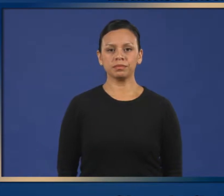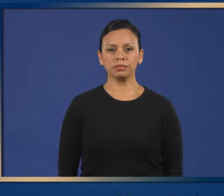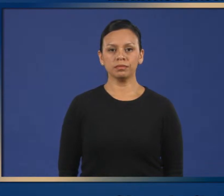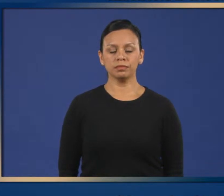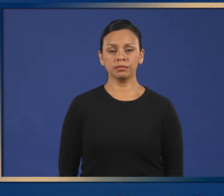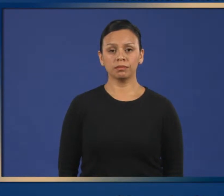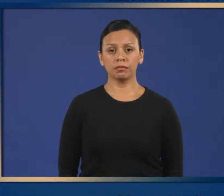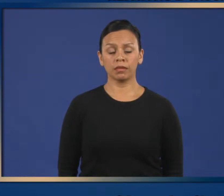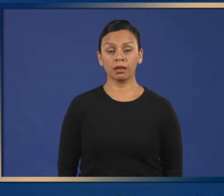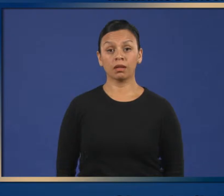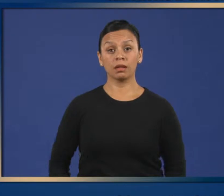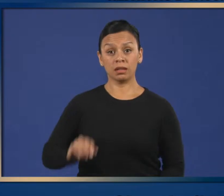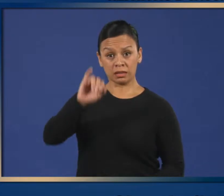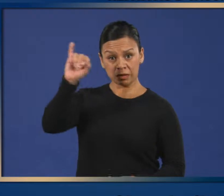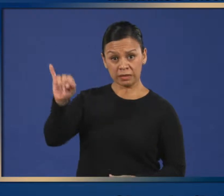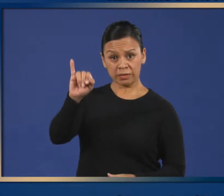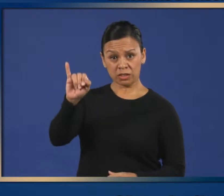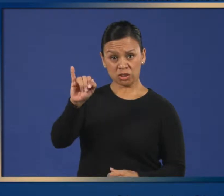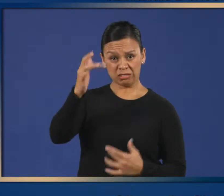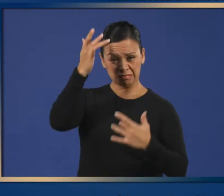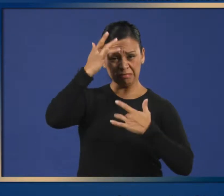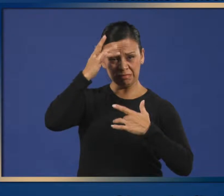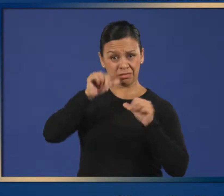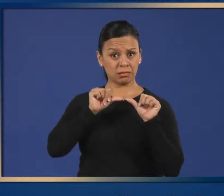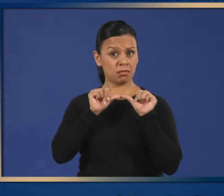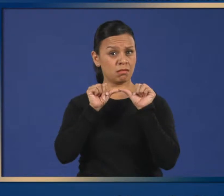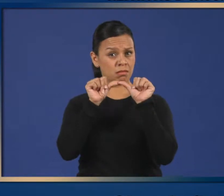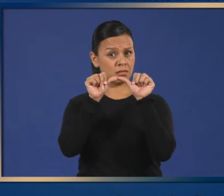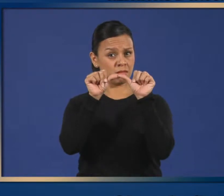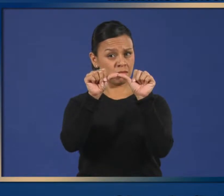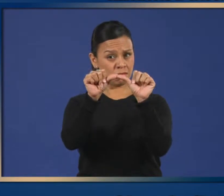Chronic, long-term infection.